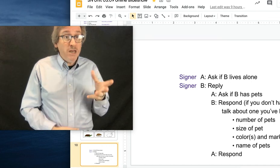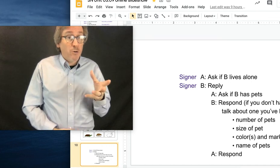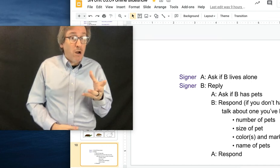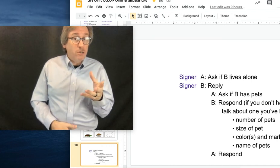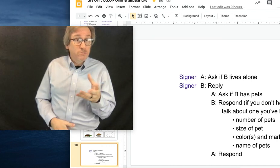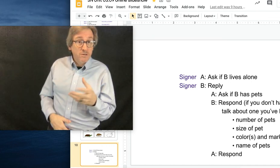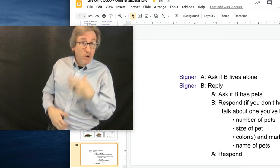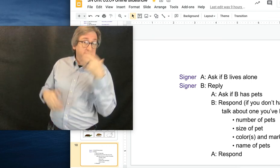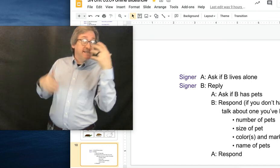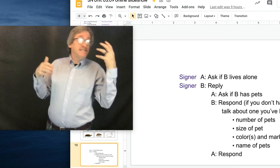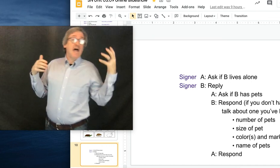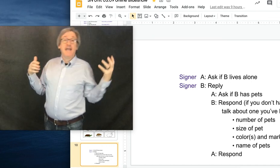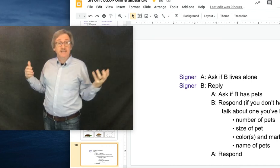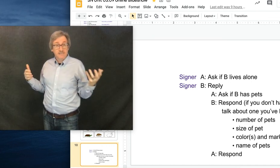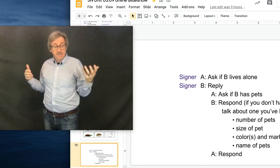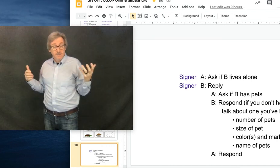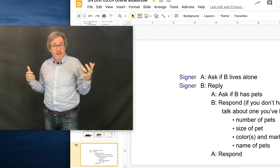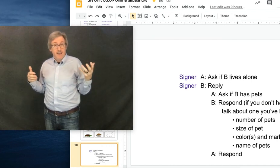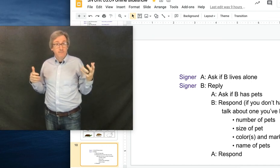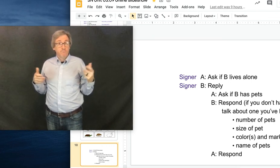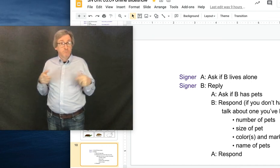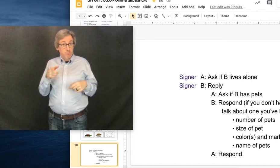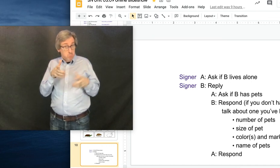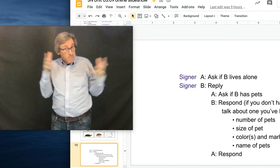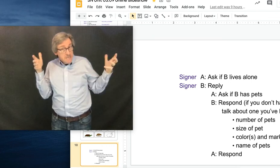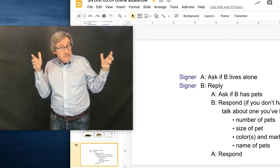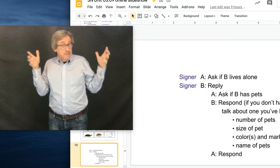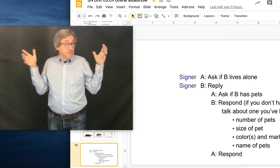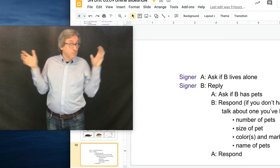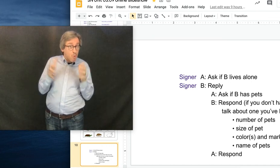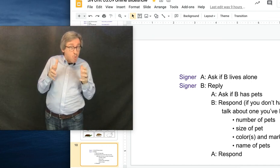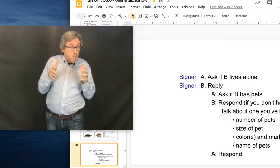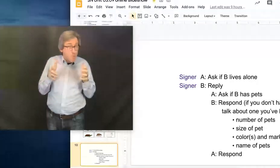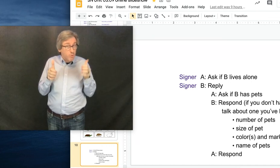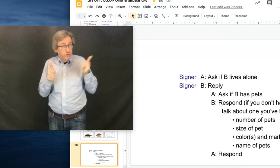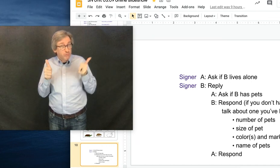Small, medium, or large? What size is the pet?